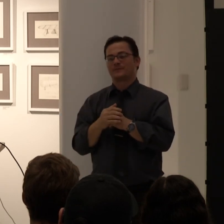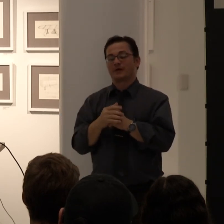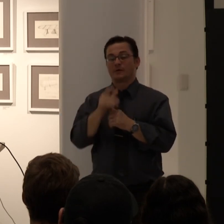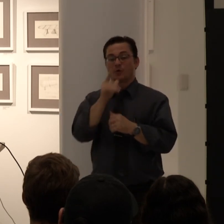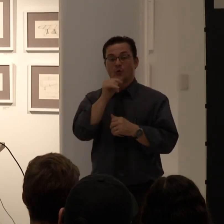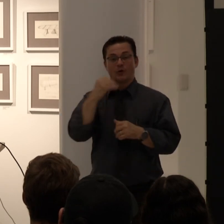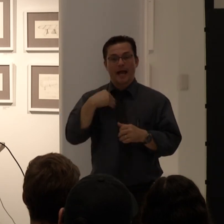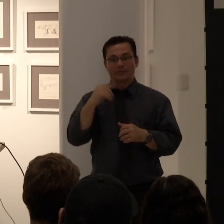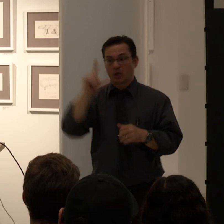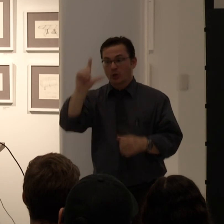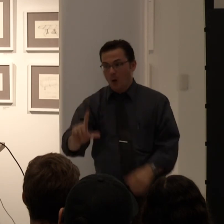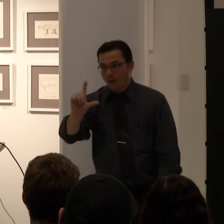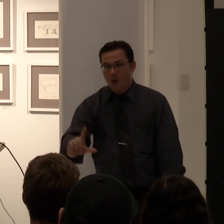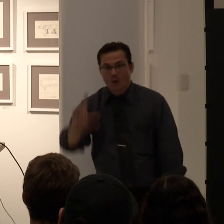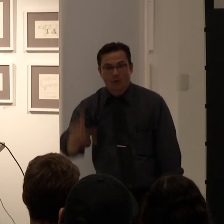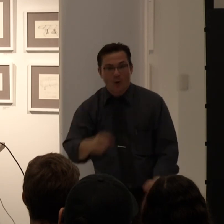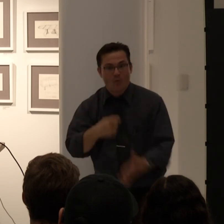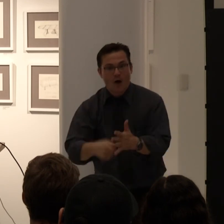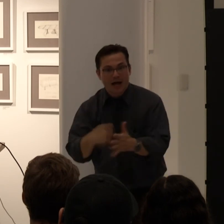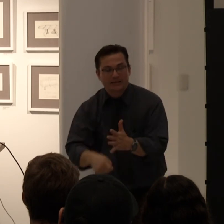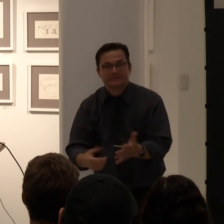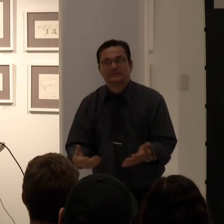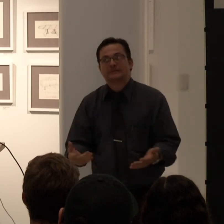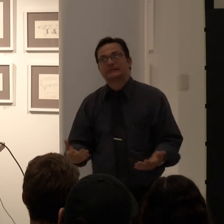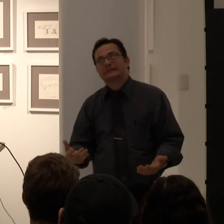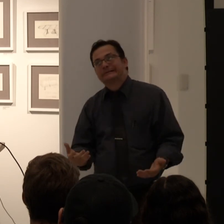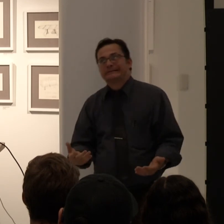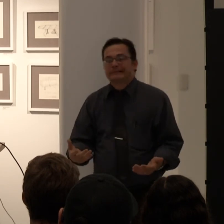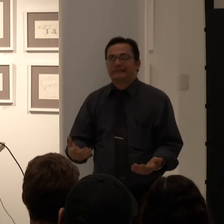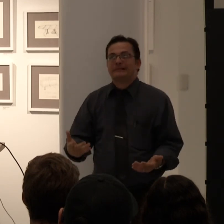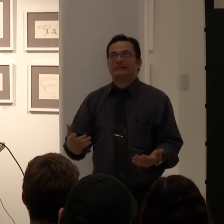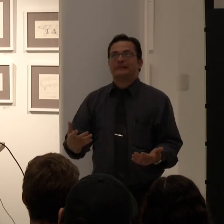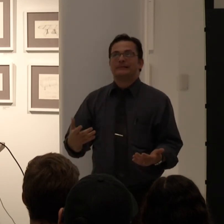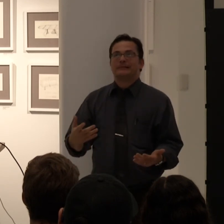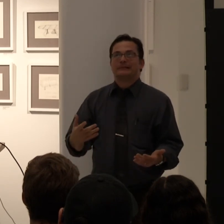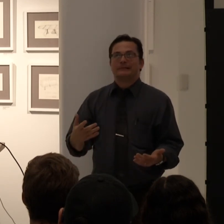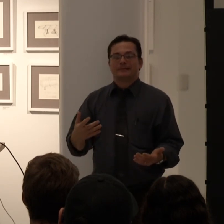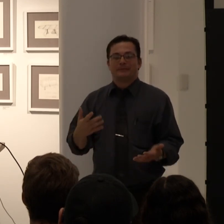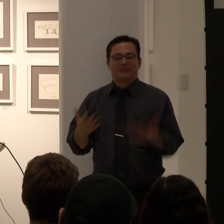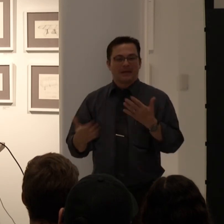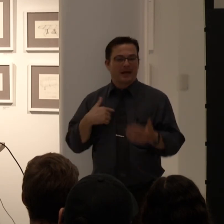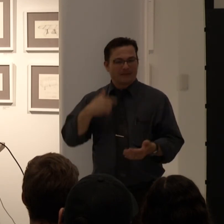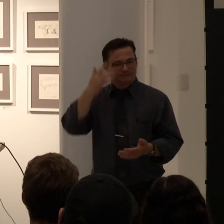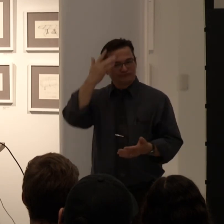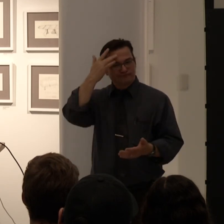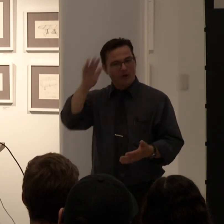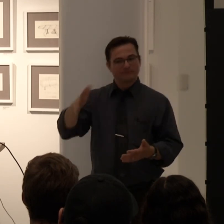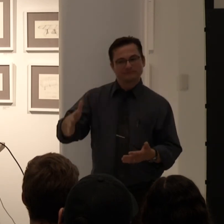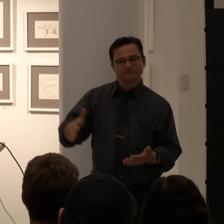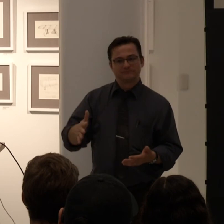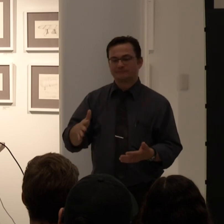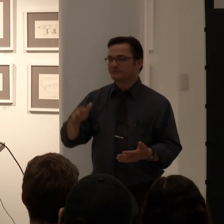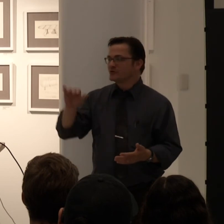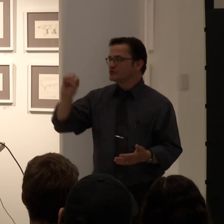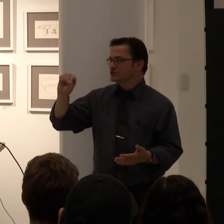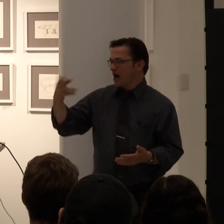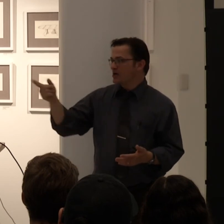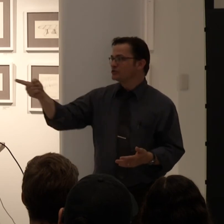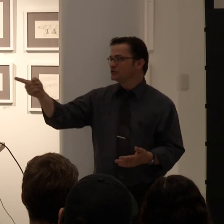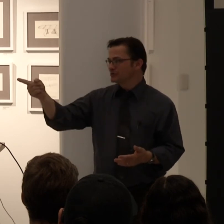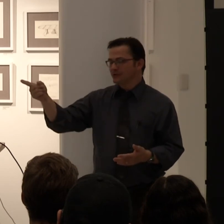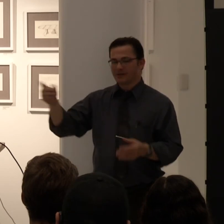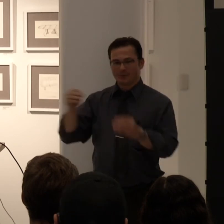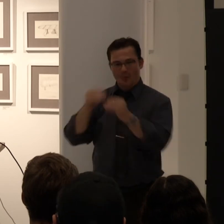the lowest possible price, let's say I'm reasonably smart, Josh is a